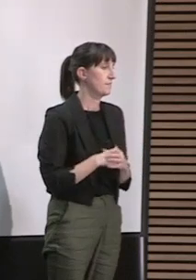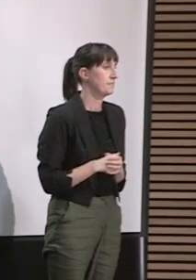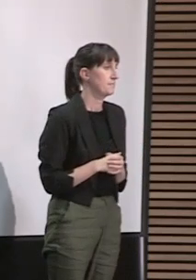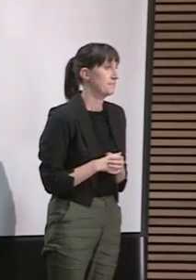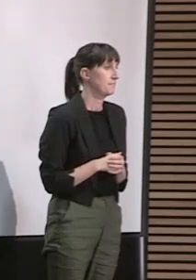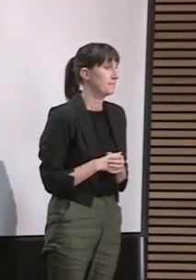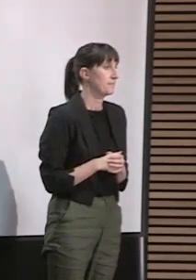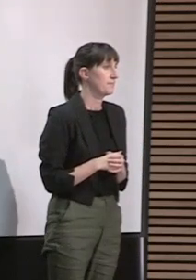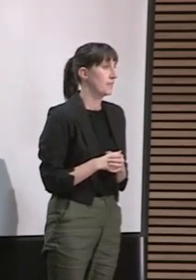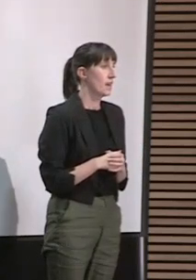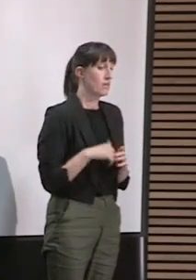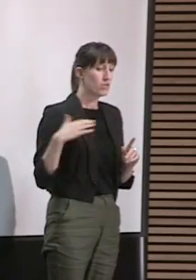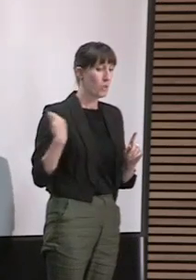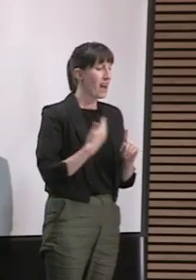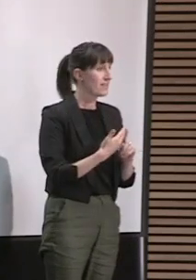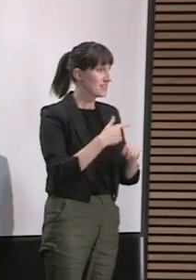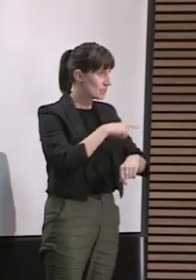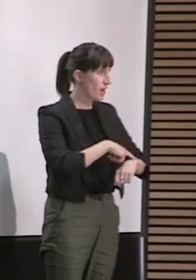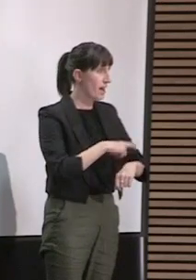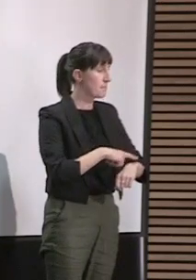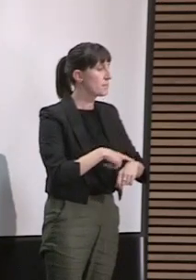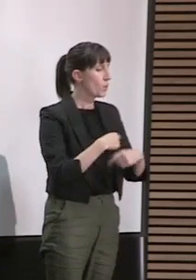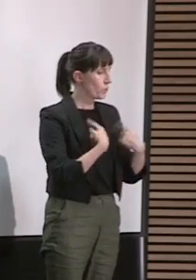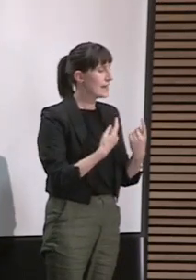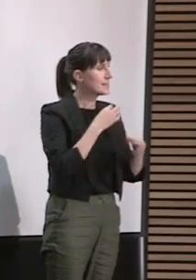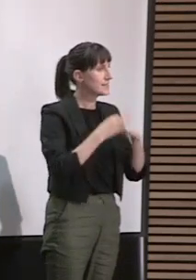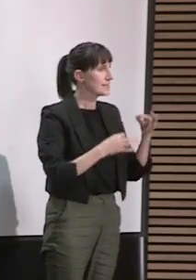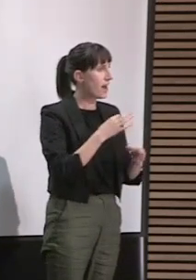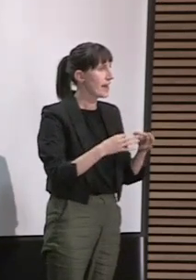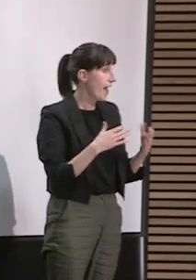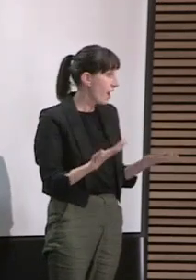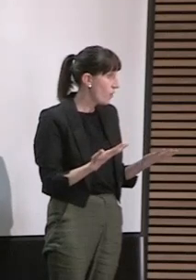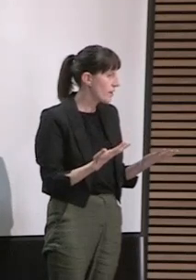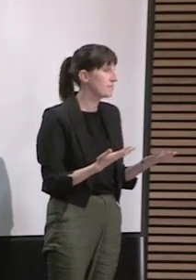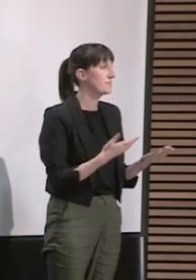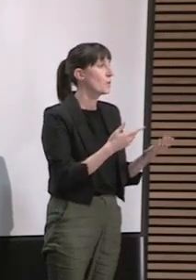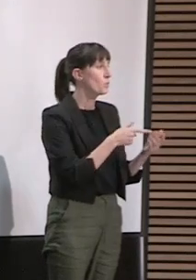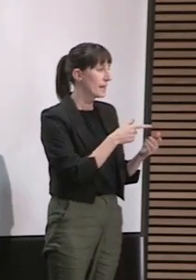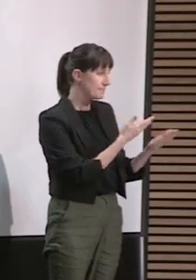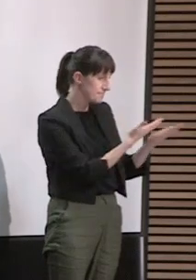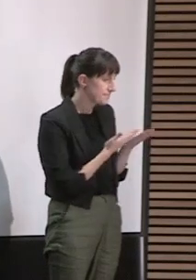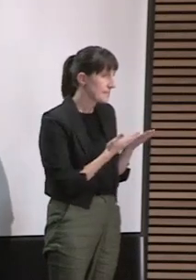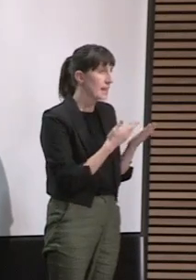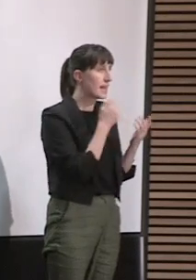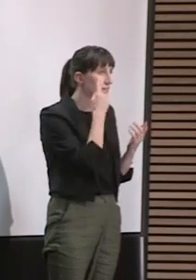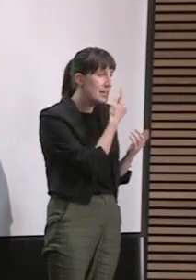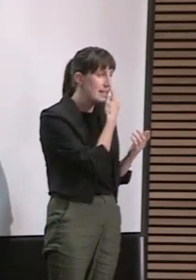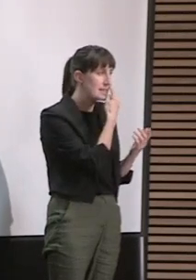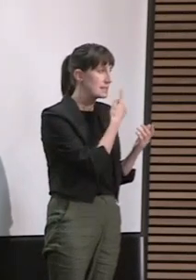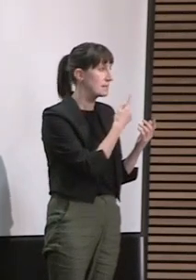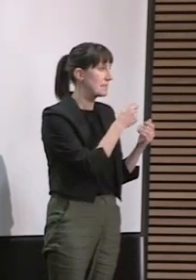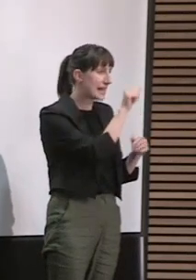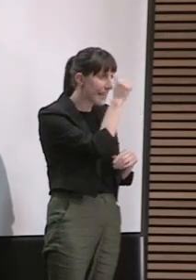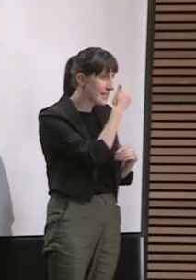we've done throughout our response, we'll continue to base our decisions on the most up-to-date evidence and to roll out a range of support within the